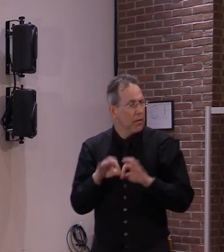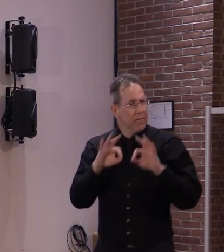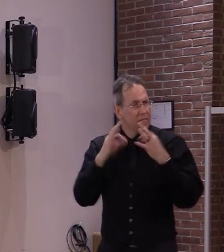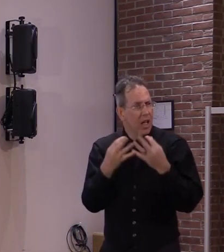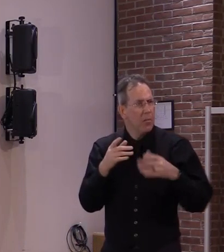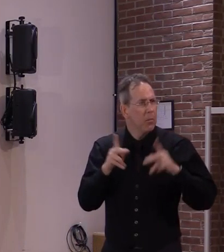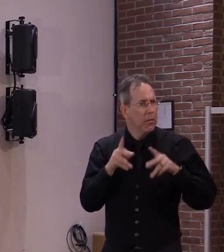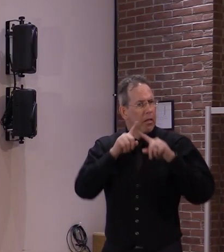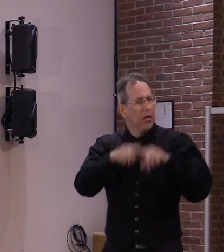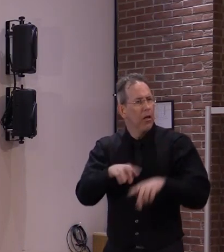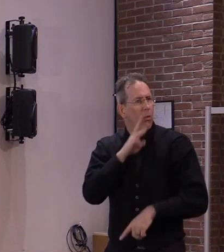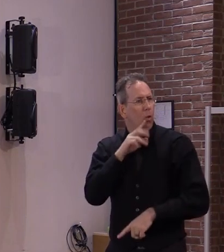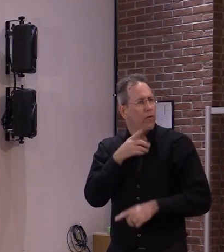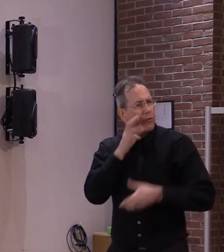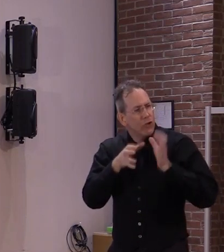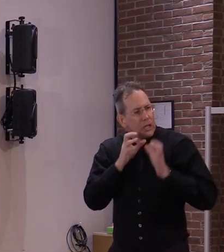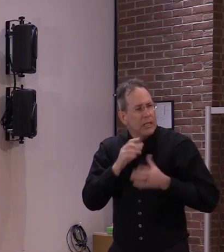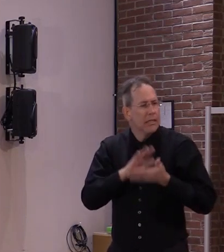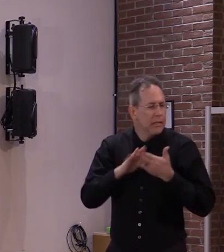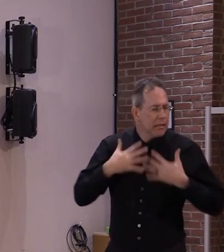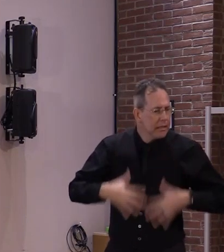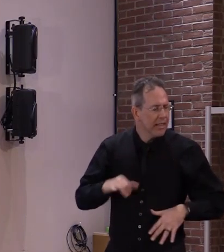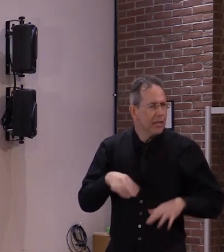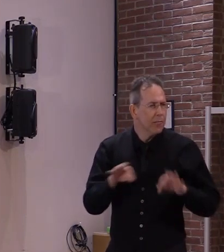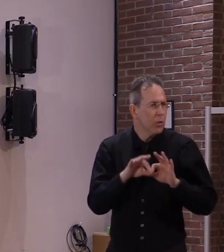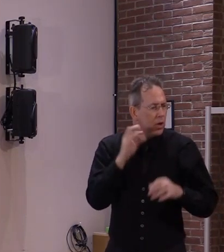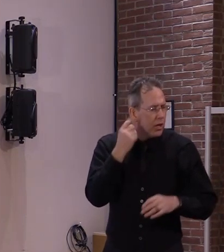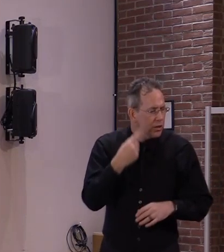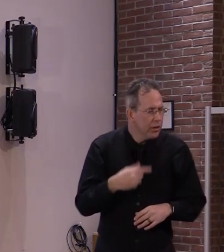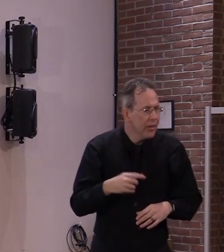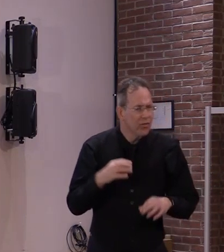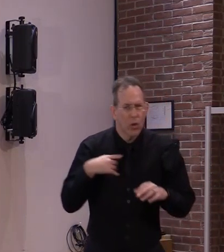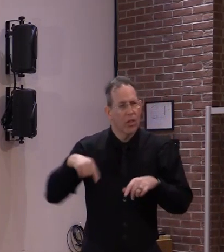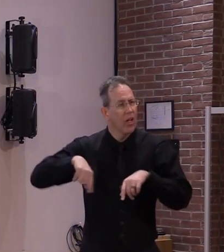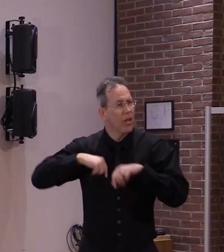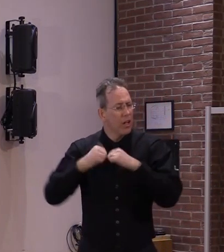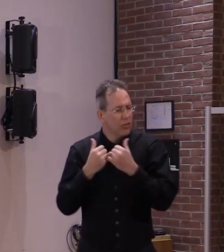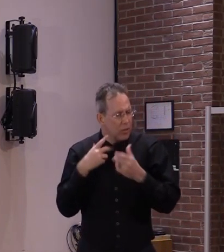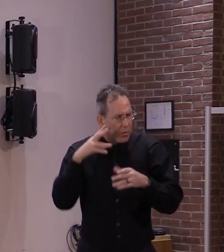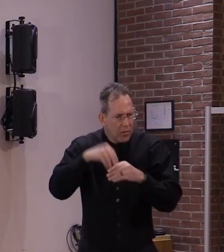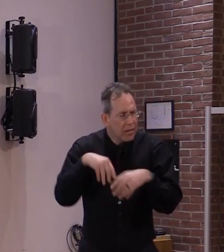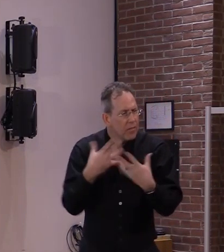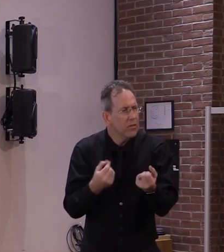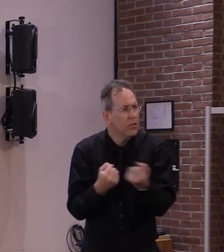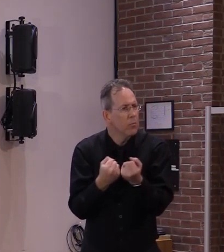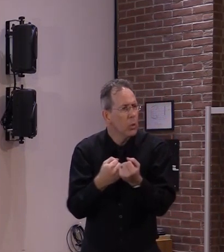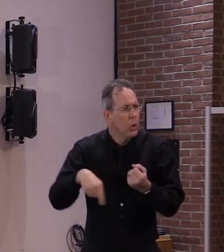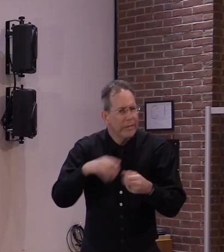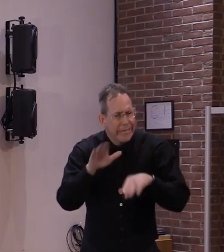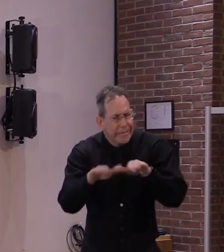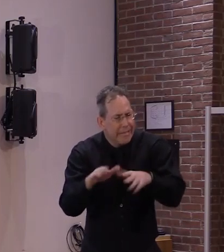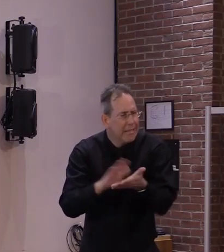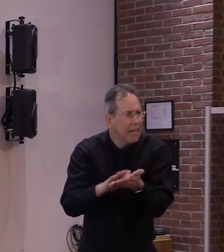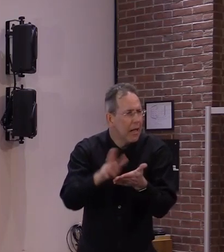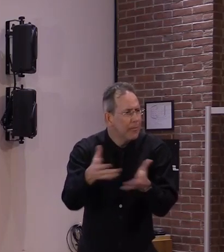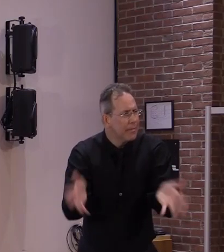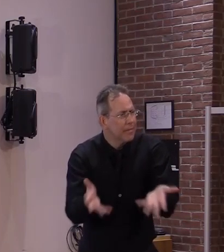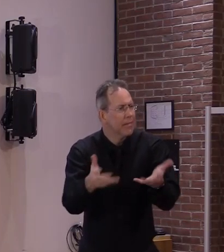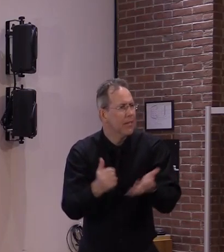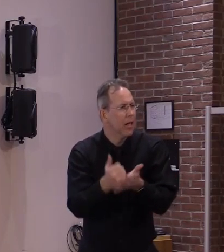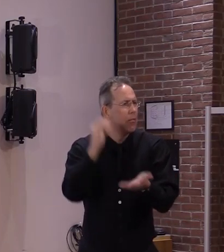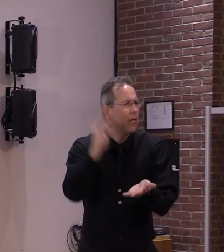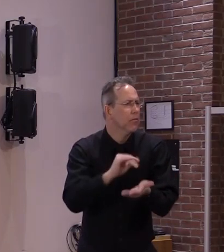help these programs navigate those regulatory processes. My understanding is we are very close, if not there, with the Neck of the Woods